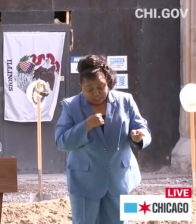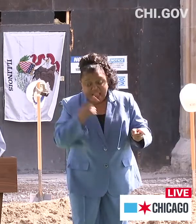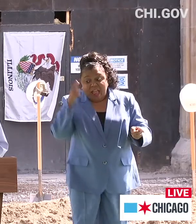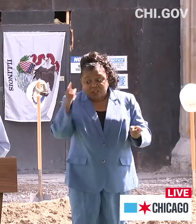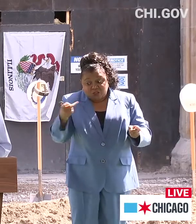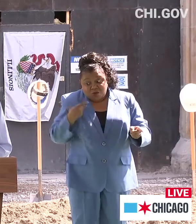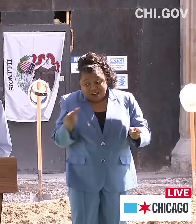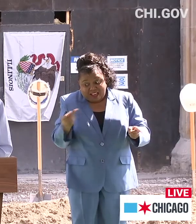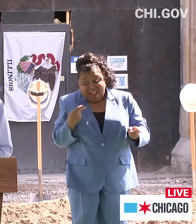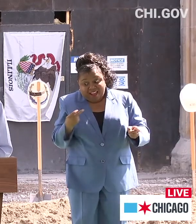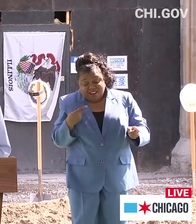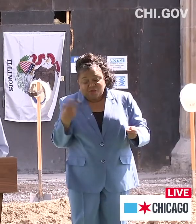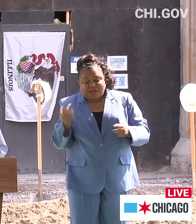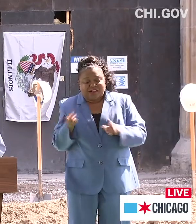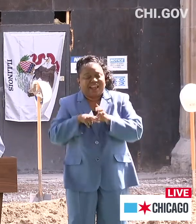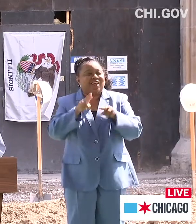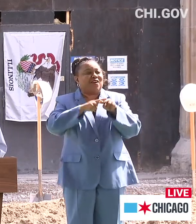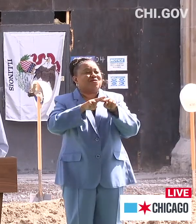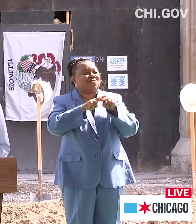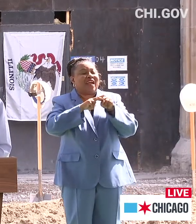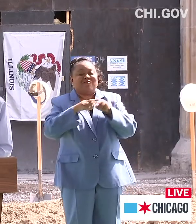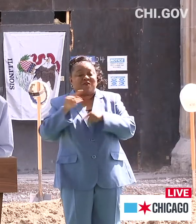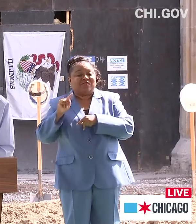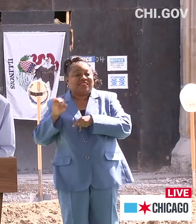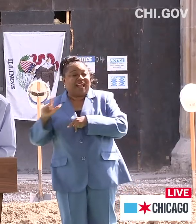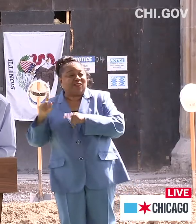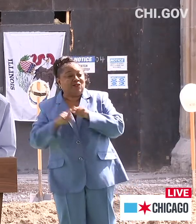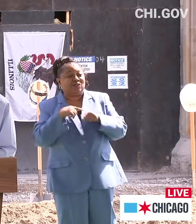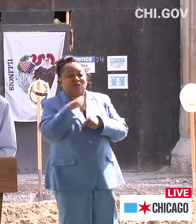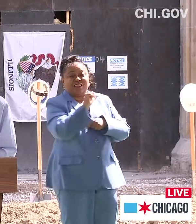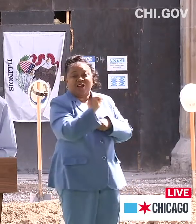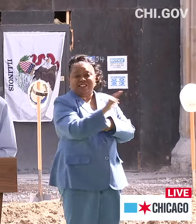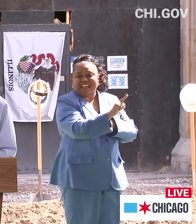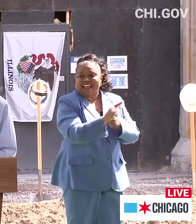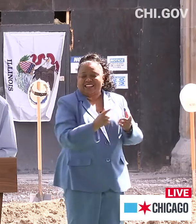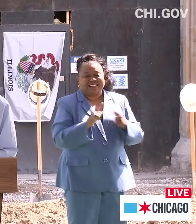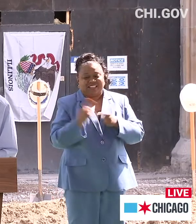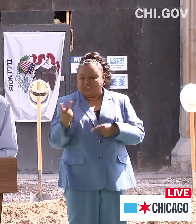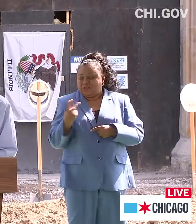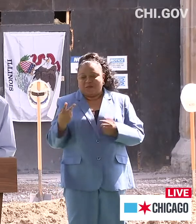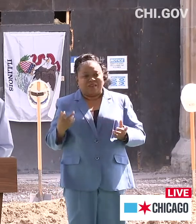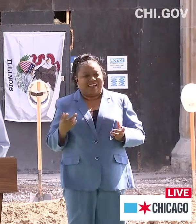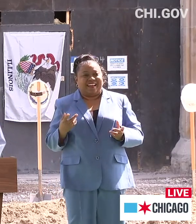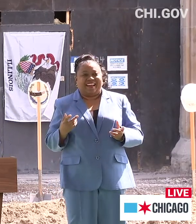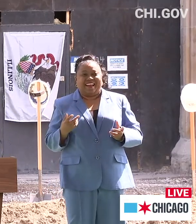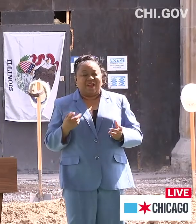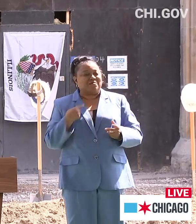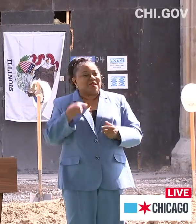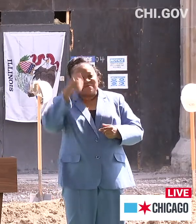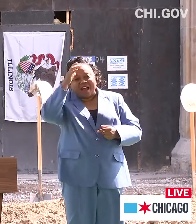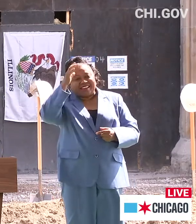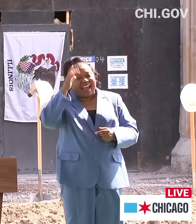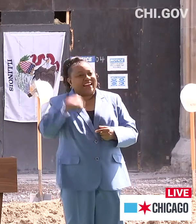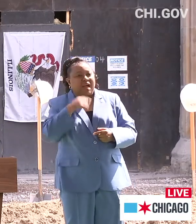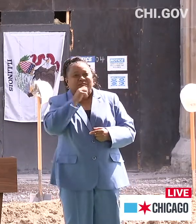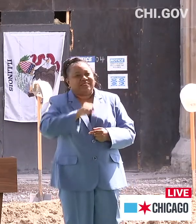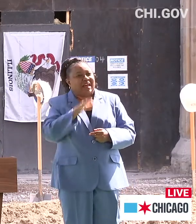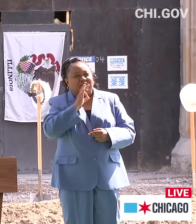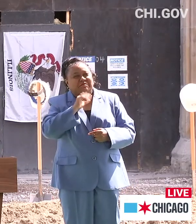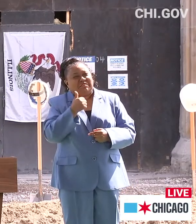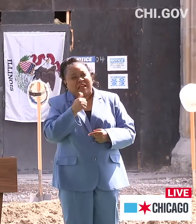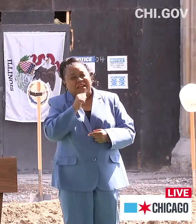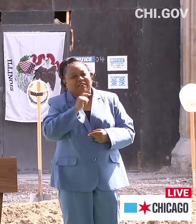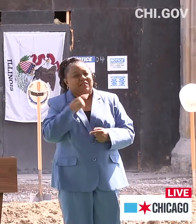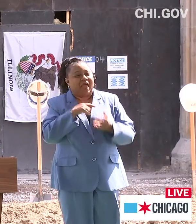and you and I are going to take a train from St. Louis to Los Angeles, just you and me. Me and my dad, and I was 9 or 10 years